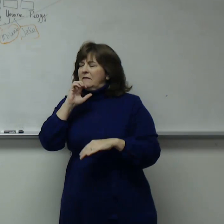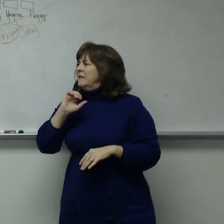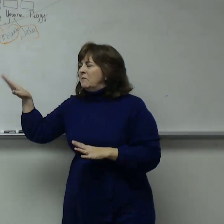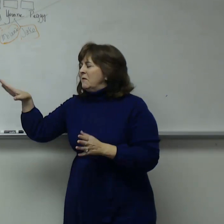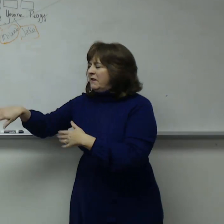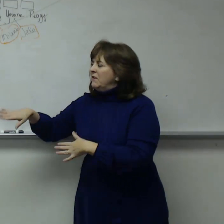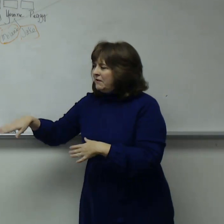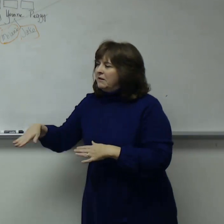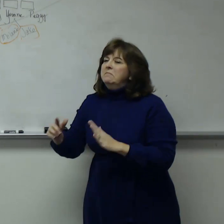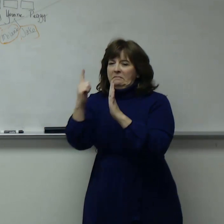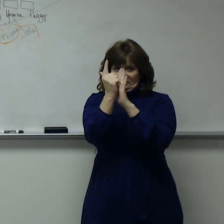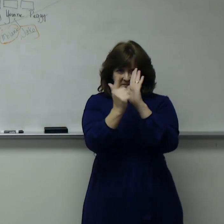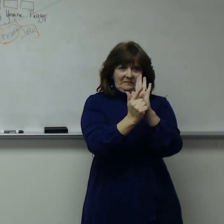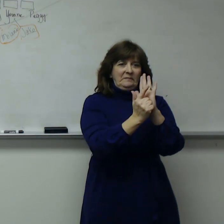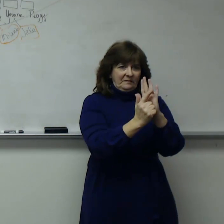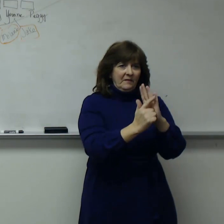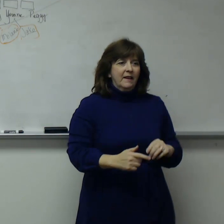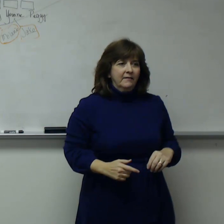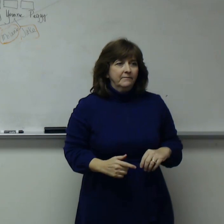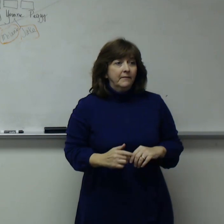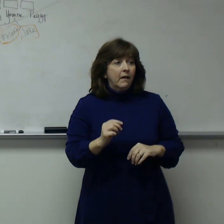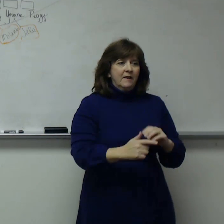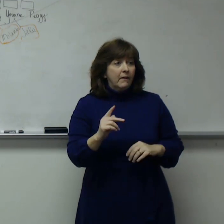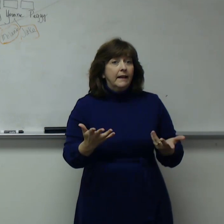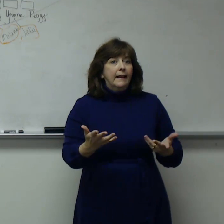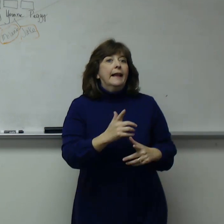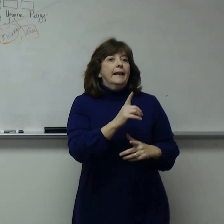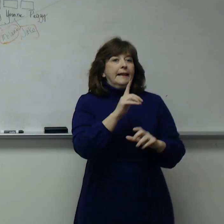So we want him to go there. Okay.